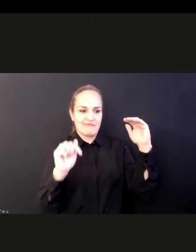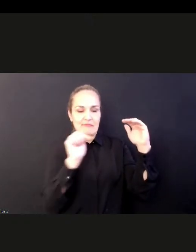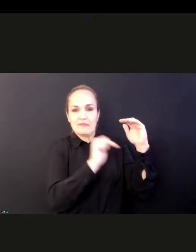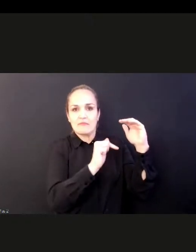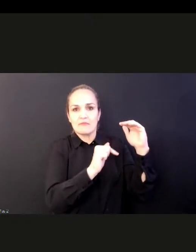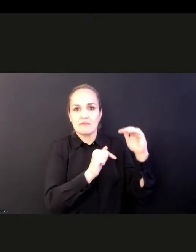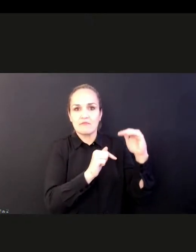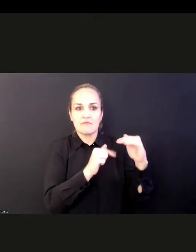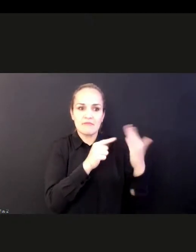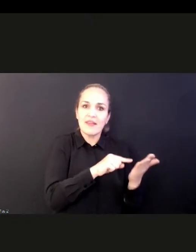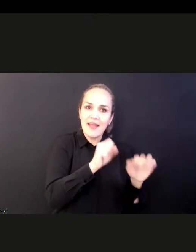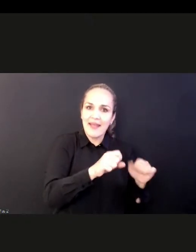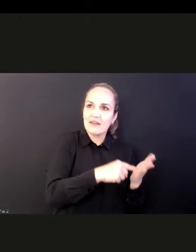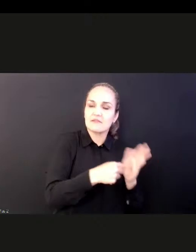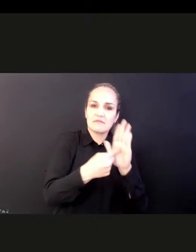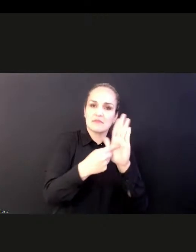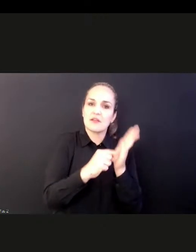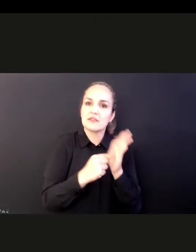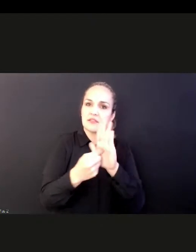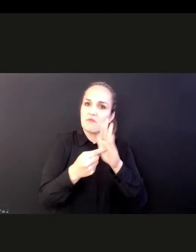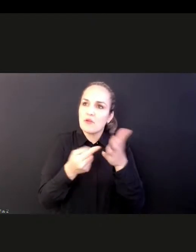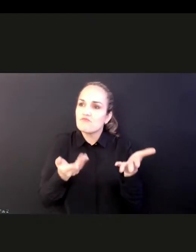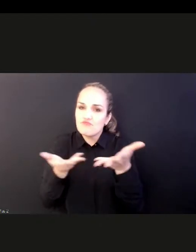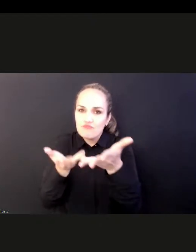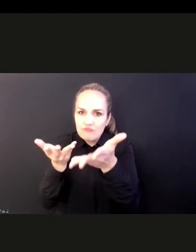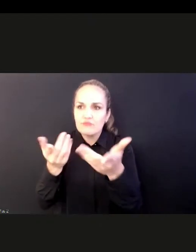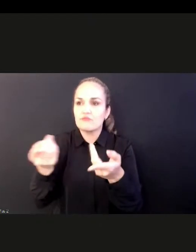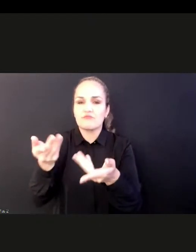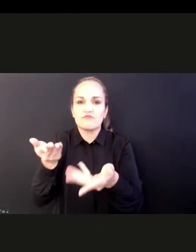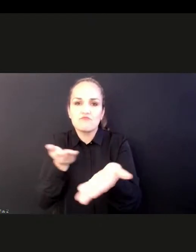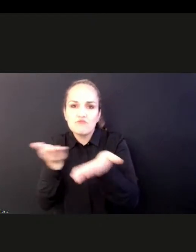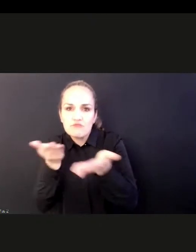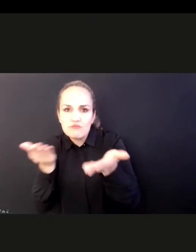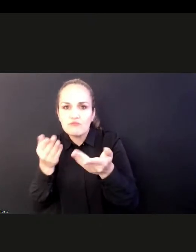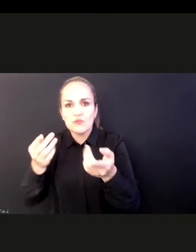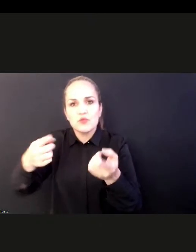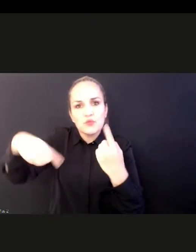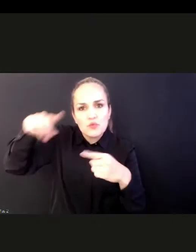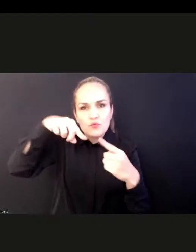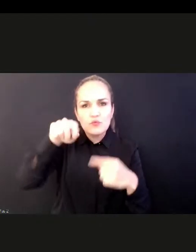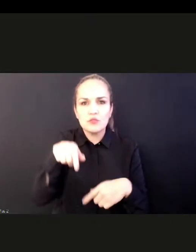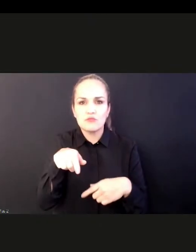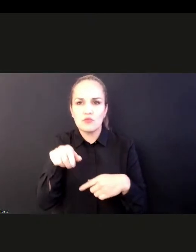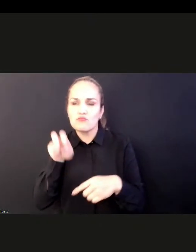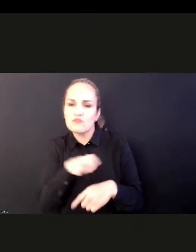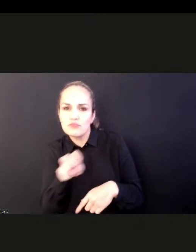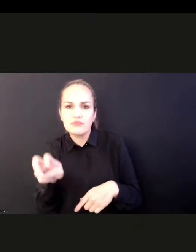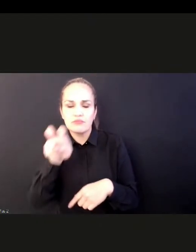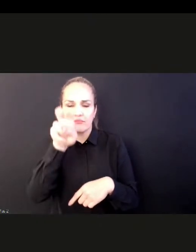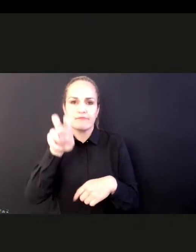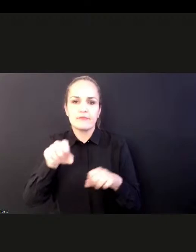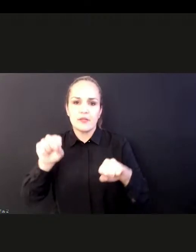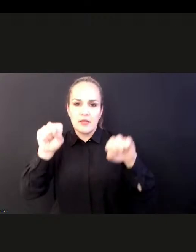disruptive innovations for the global tourism. Thank you for your time, and I'm here for any time left for questions.